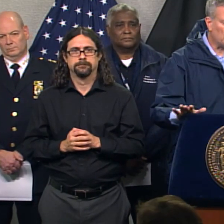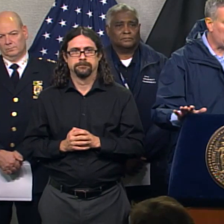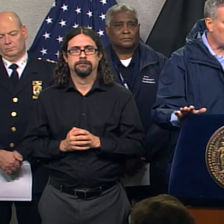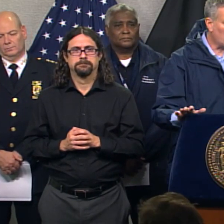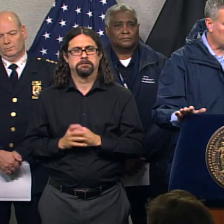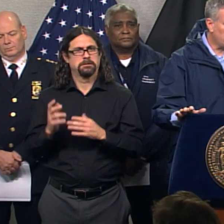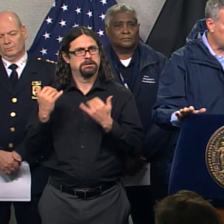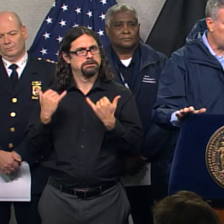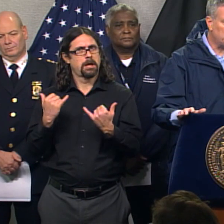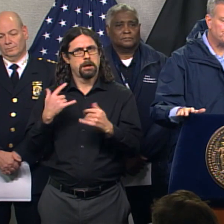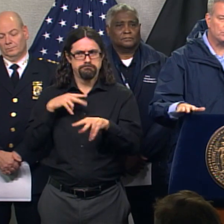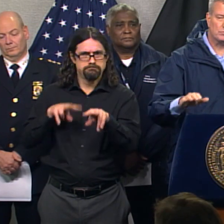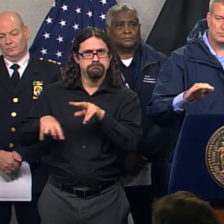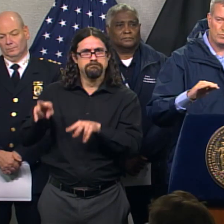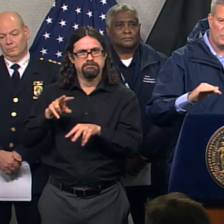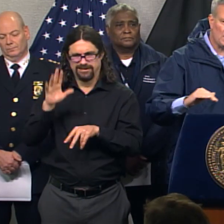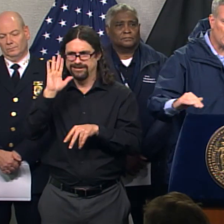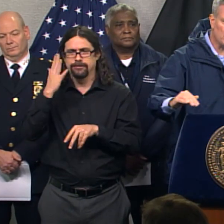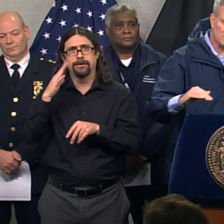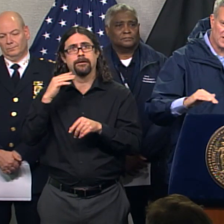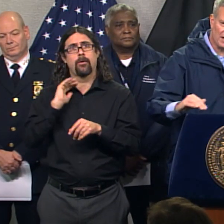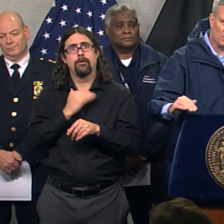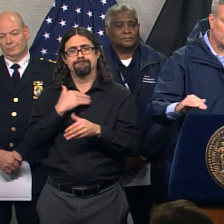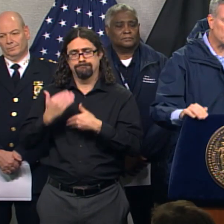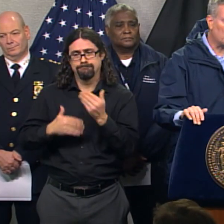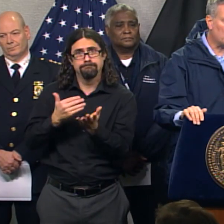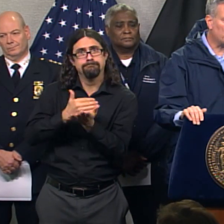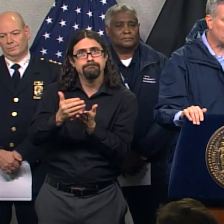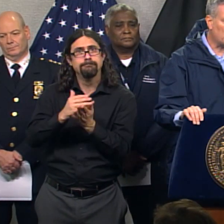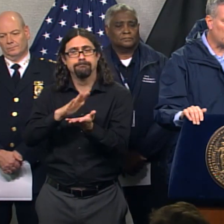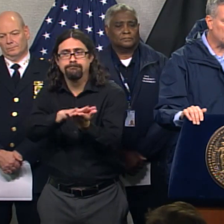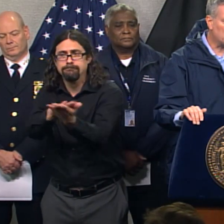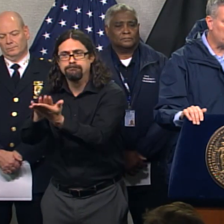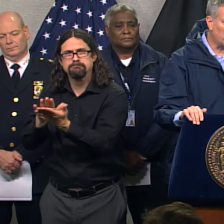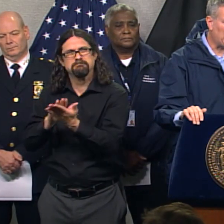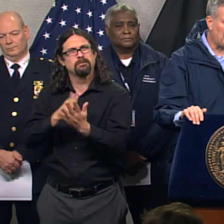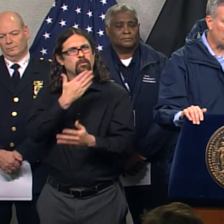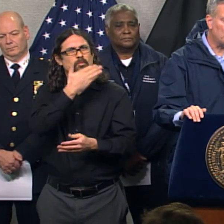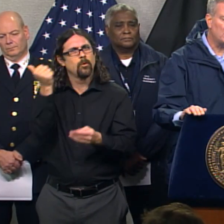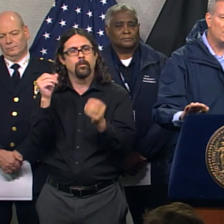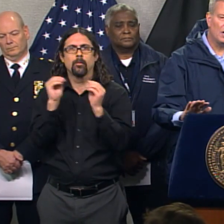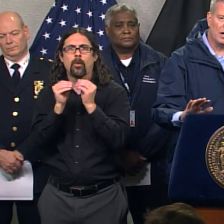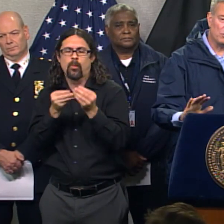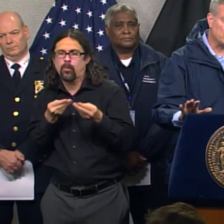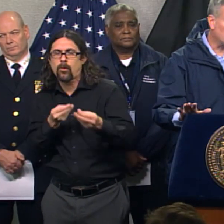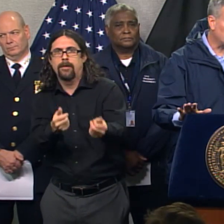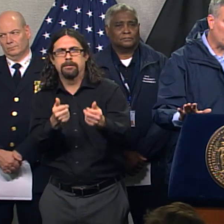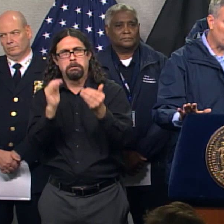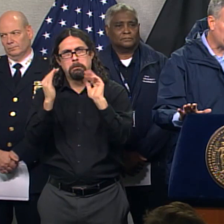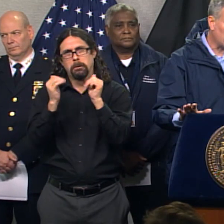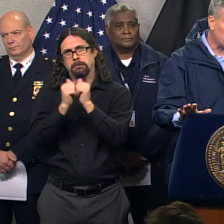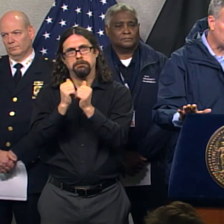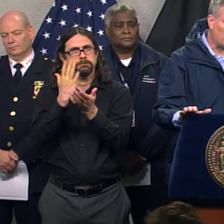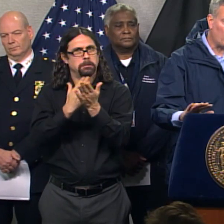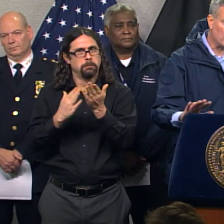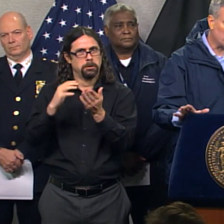still a lot of work to be done. You could tell it was hard for cars to move around. It was certainly cold out. You know, I walked around